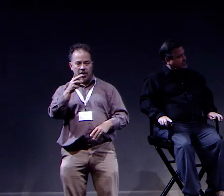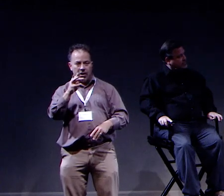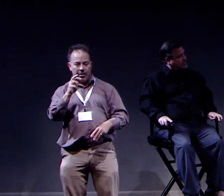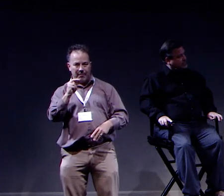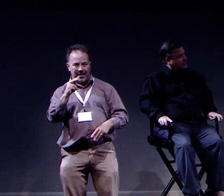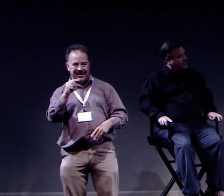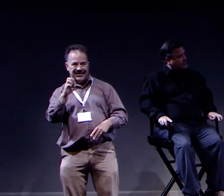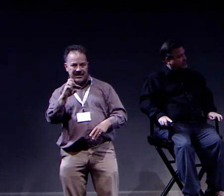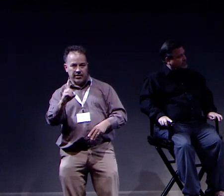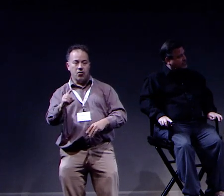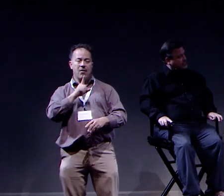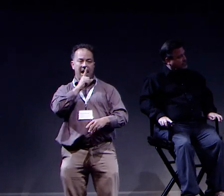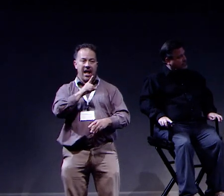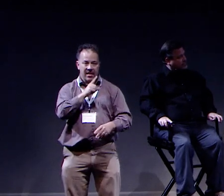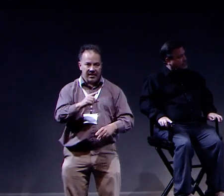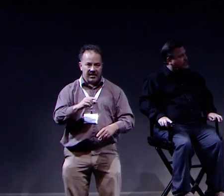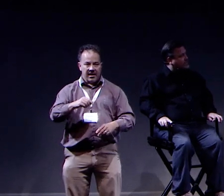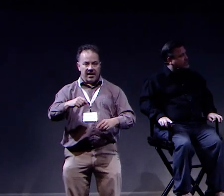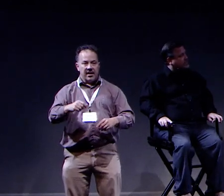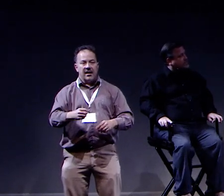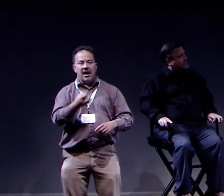lightsaber